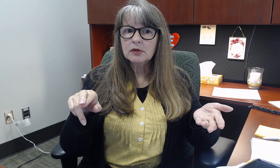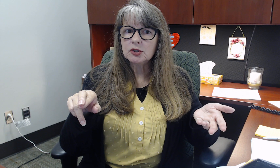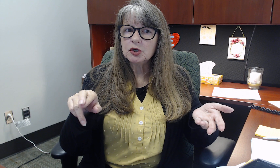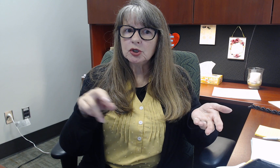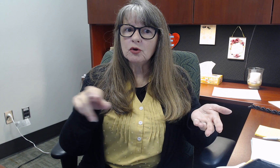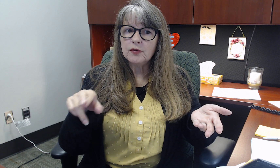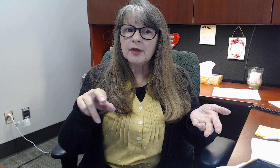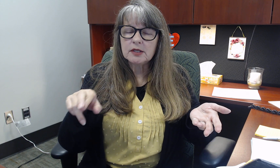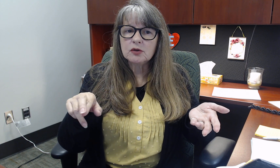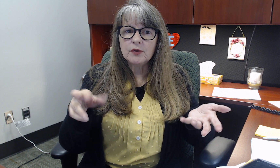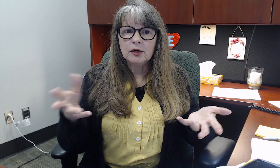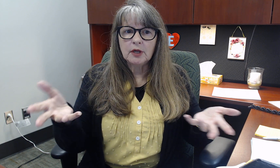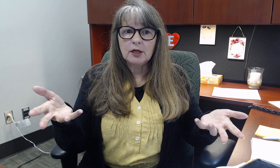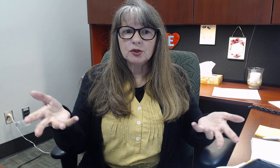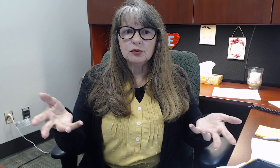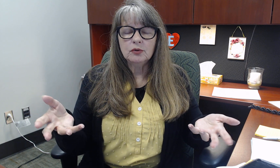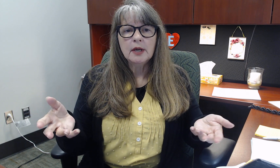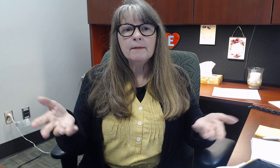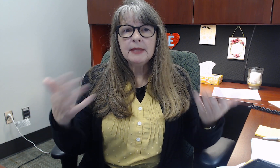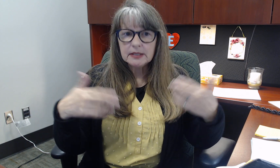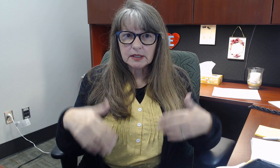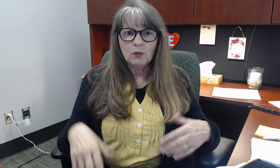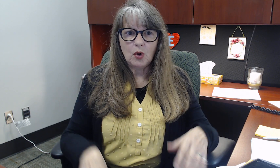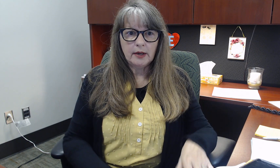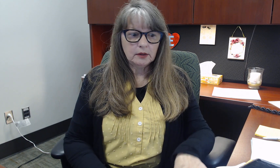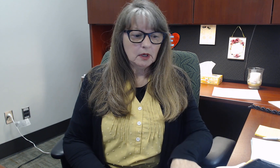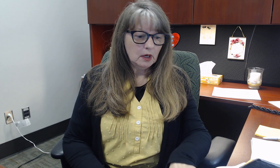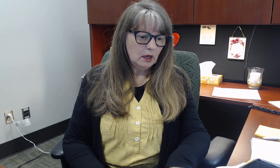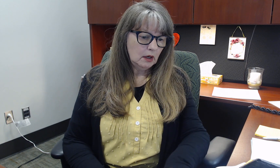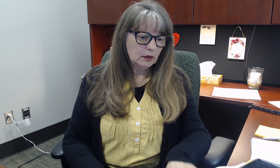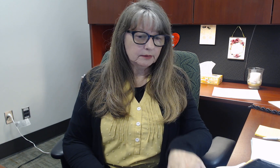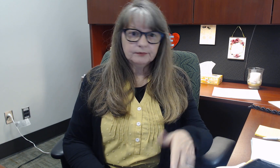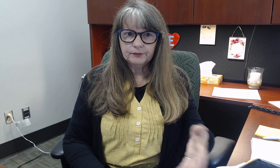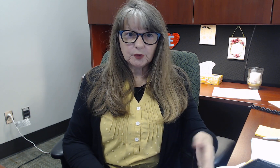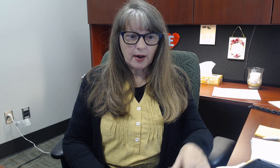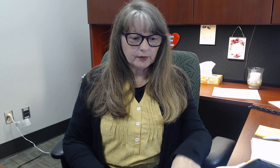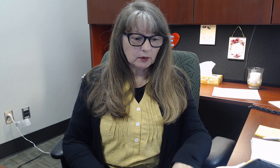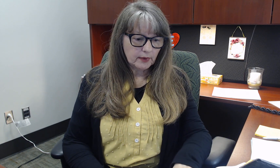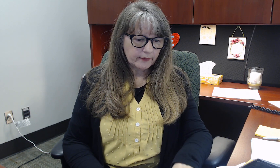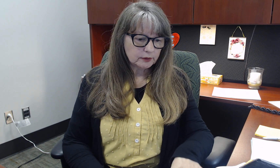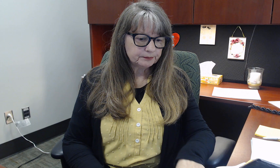good to know that's still there in case you meet someone or travel or whatever.